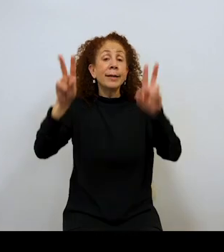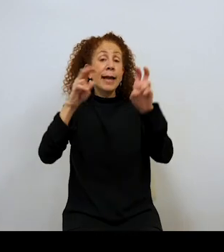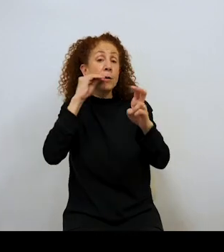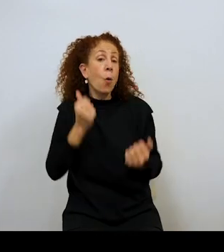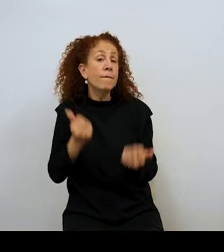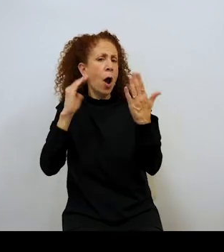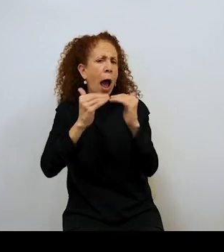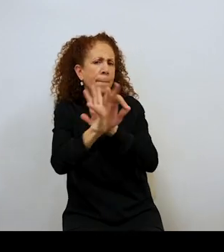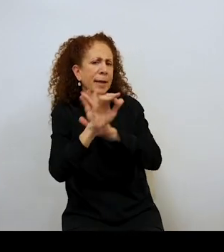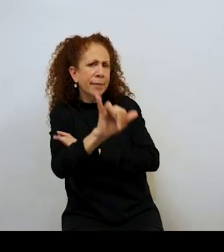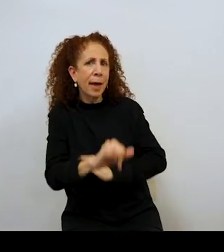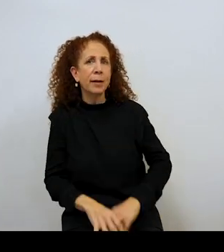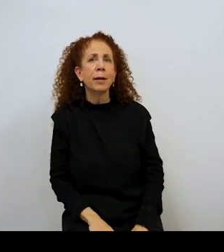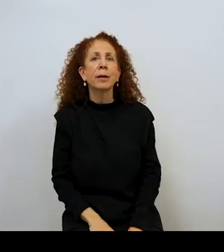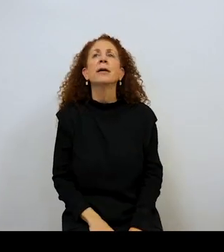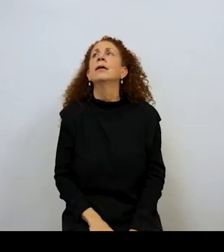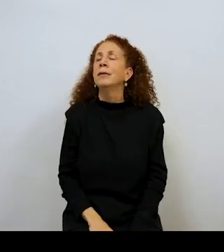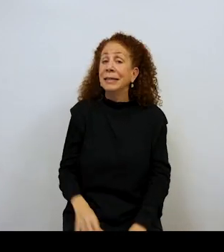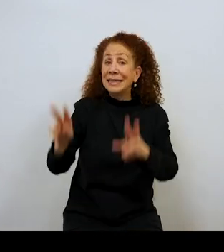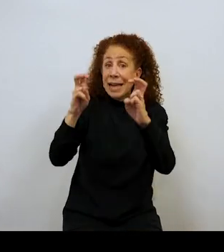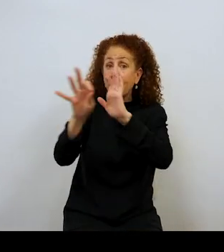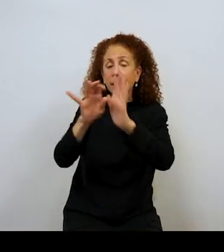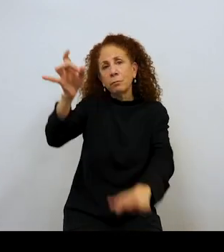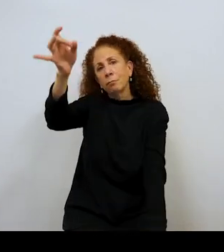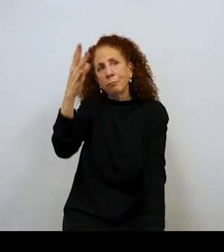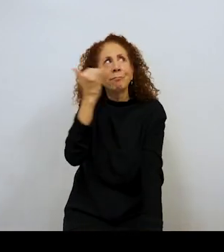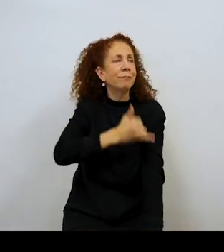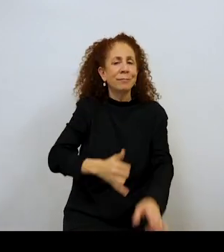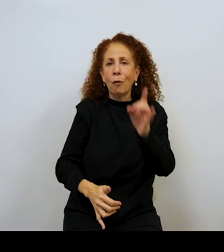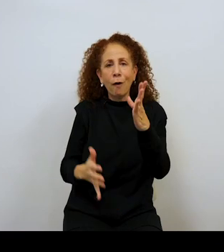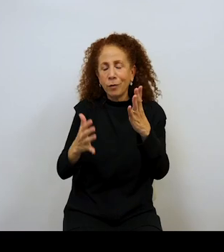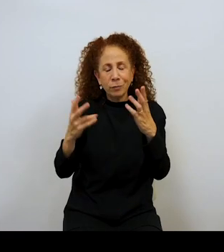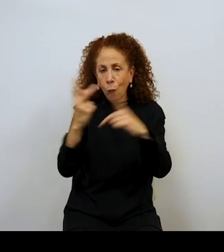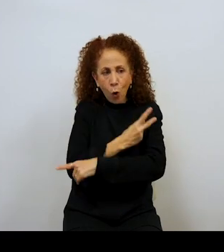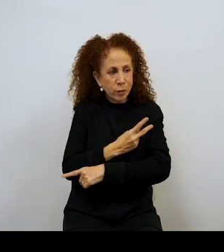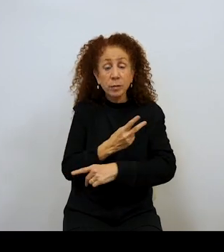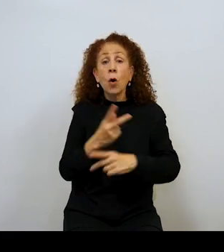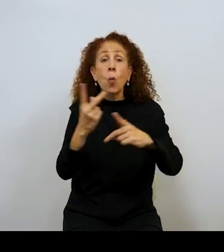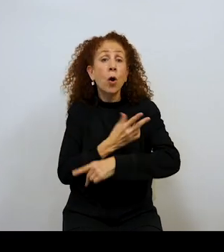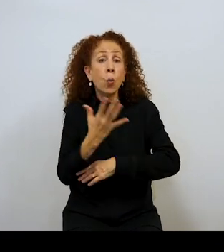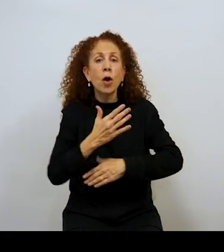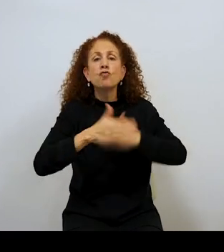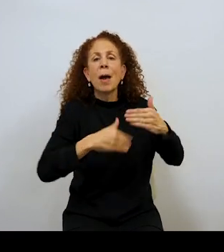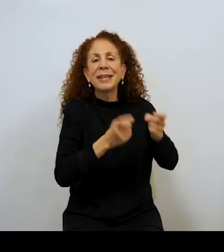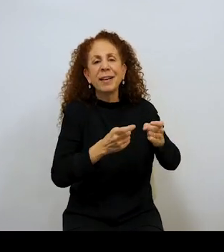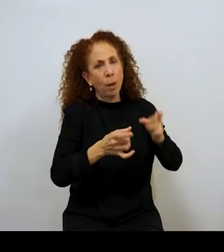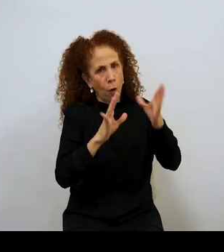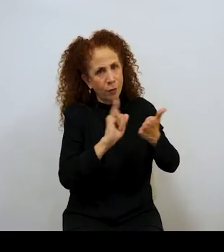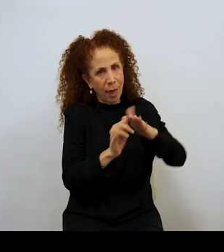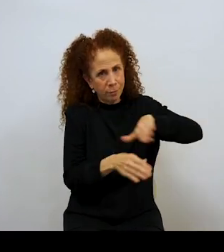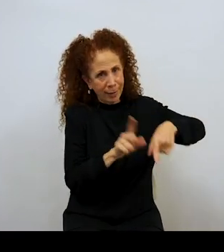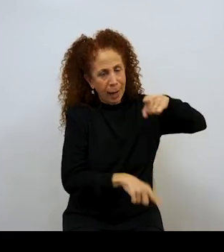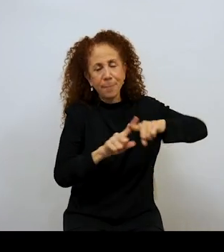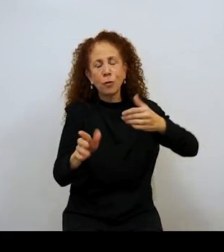Fires? How did I arrive at the title Home Fires? So I'm terrible at titles. There's nothing I'm worse at the titles, except wrapping gifts, which I'm really awful at. I can't do that.